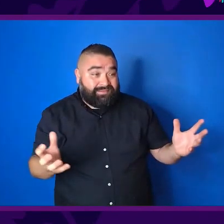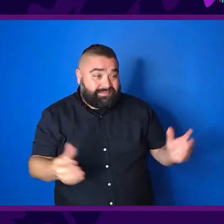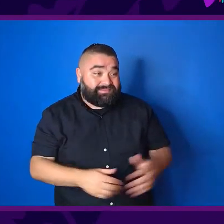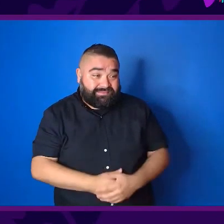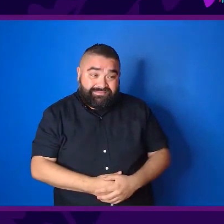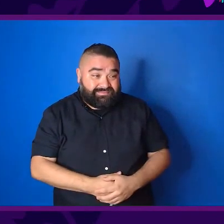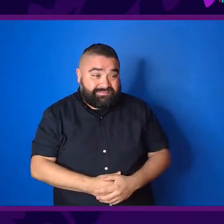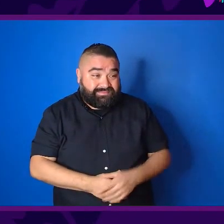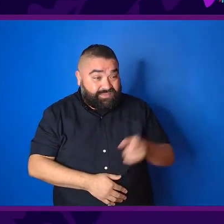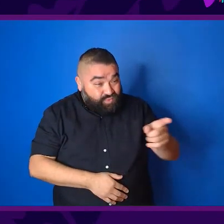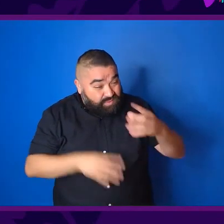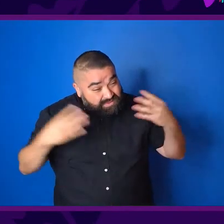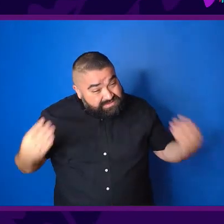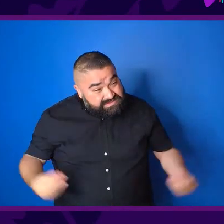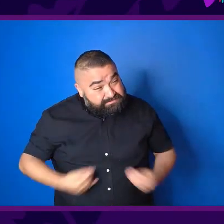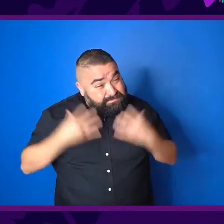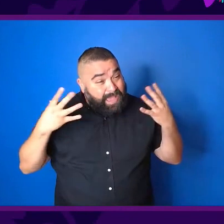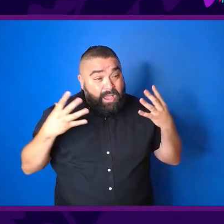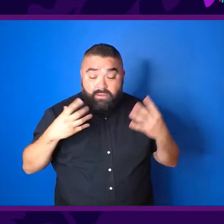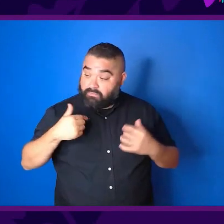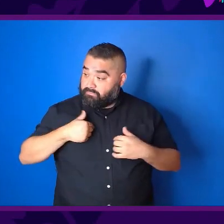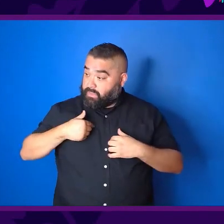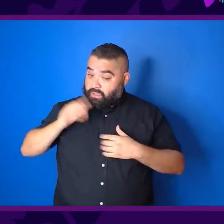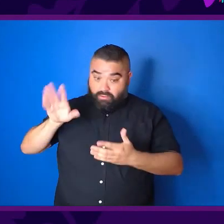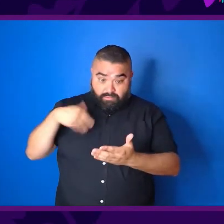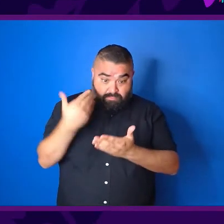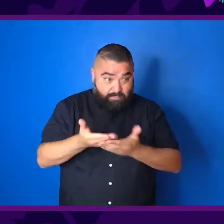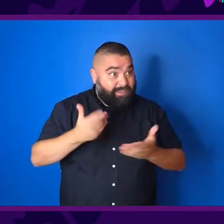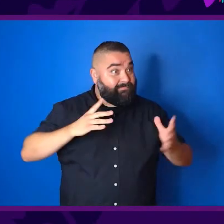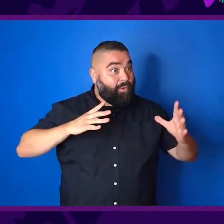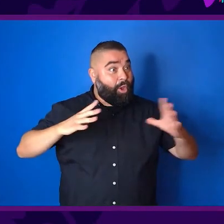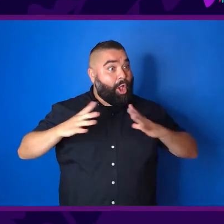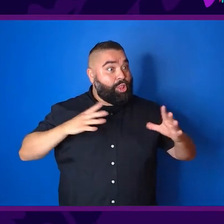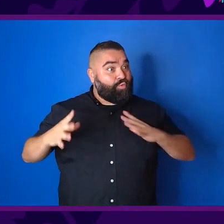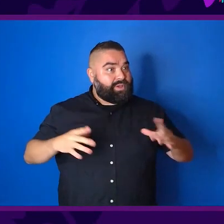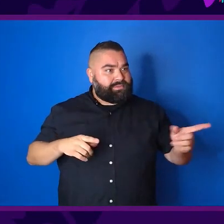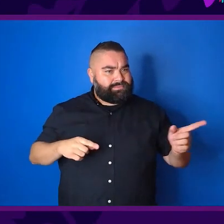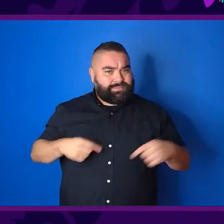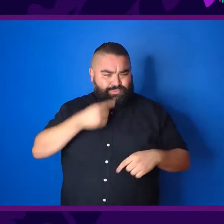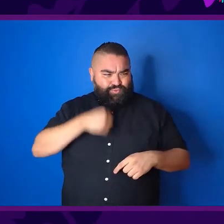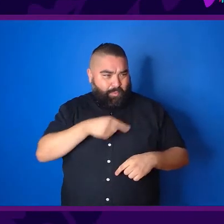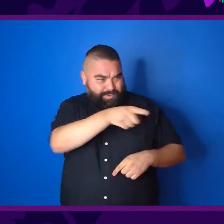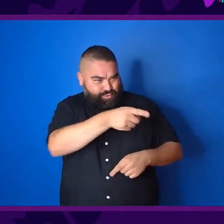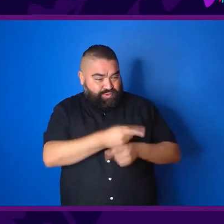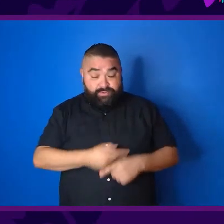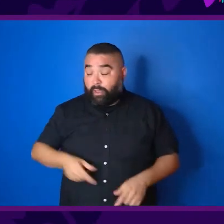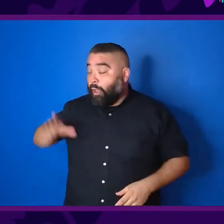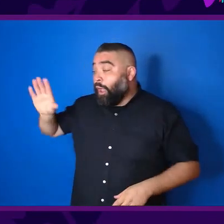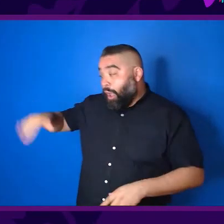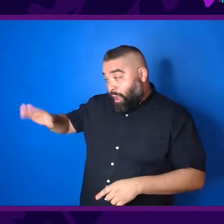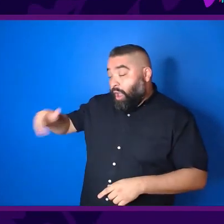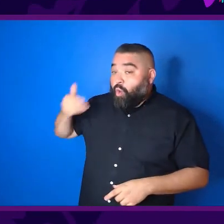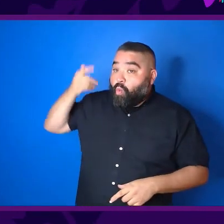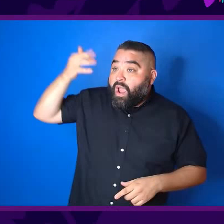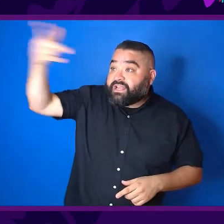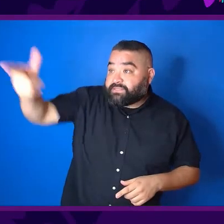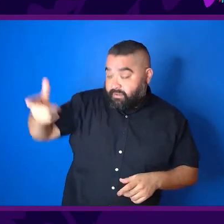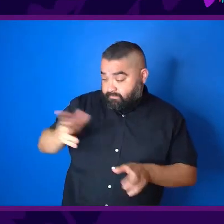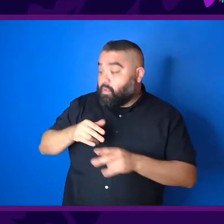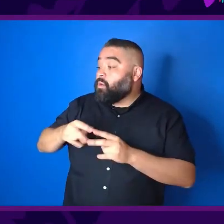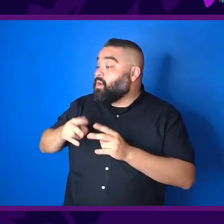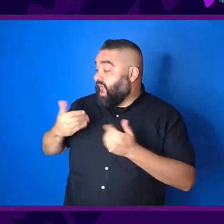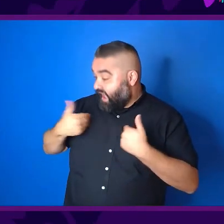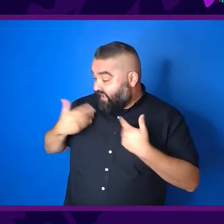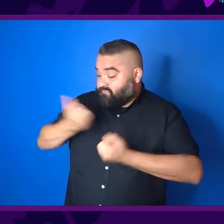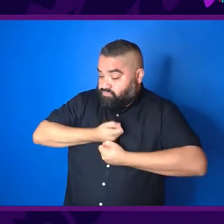from the moment I landed in Hollywood. You told me, you said, Hermana, one day you're going to have a voice and you better have something to say. And